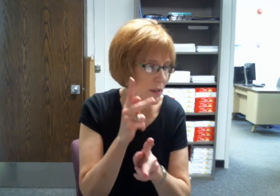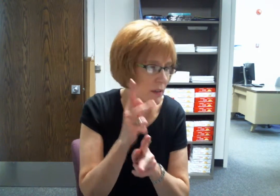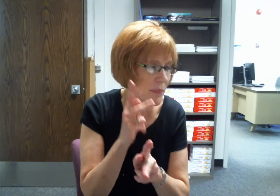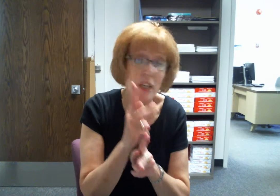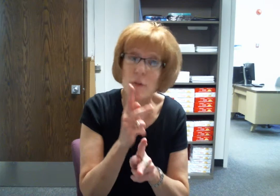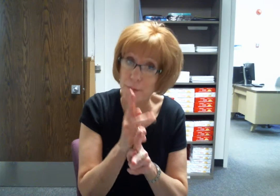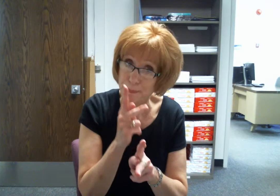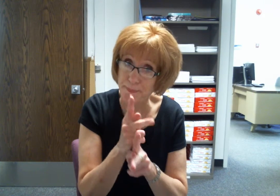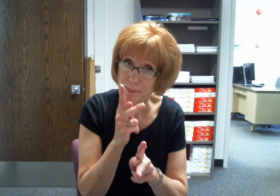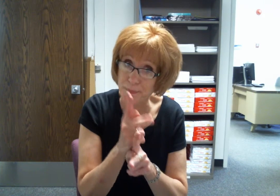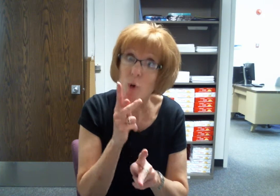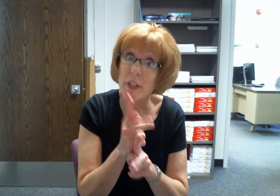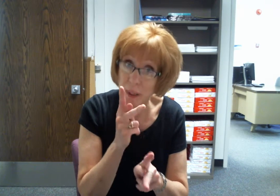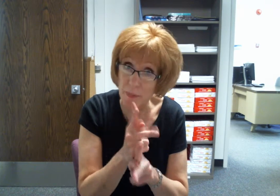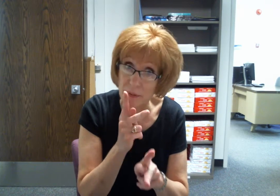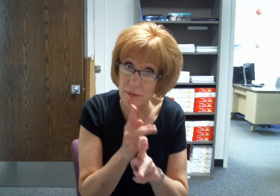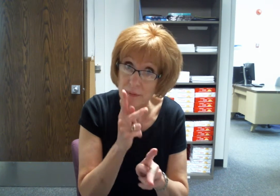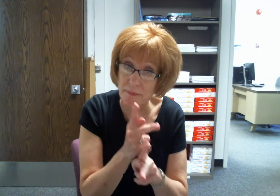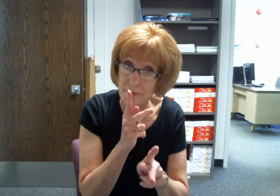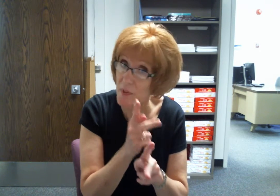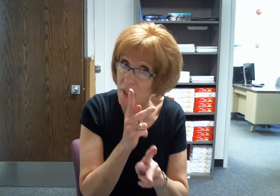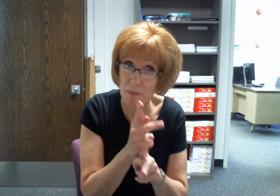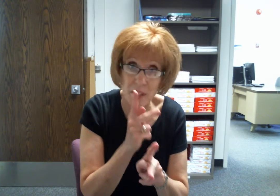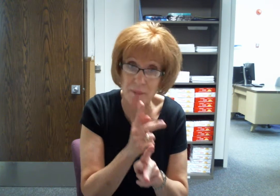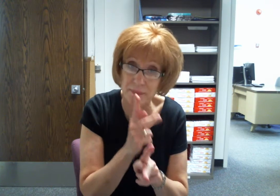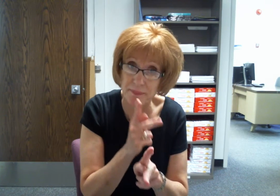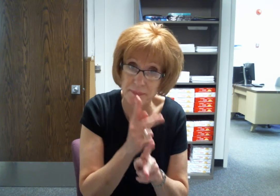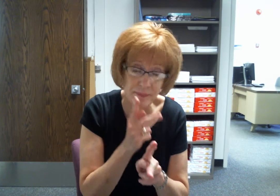Be careful. Or keep. Same sign.